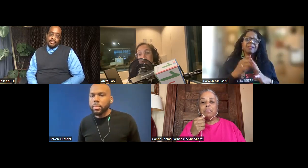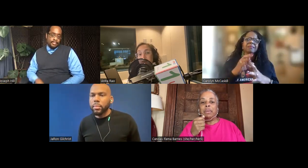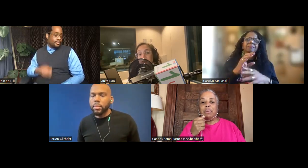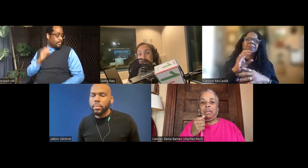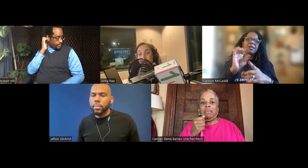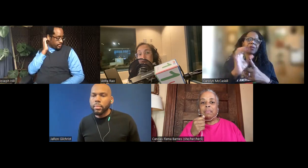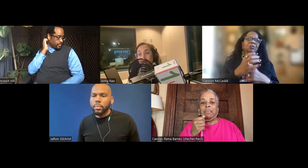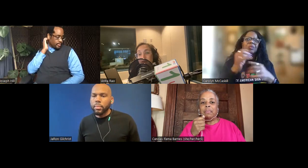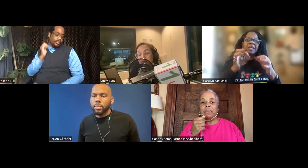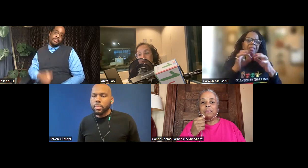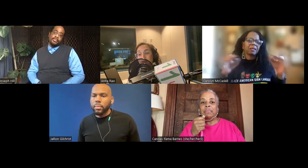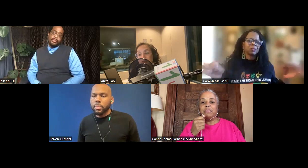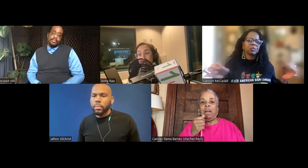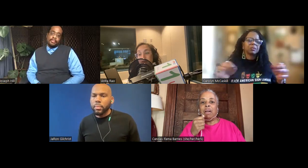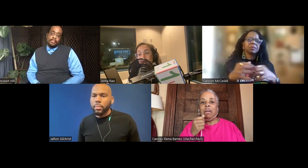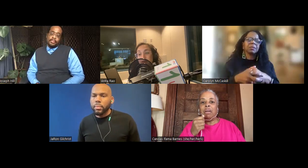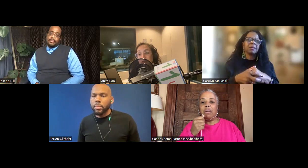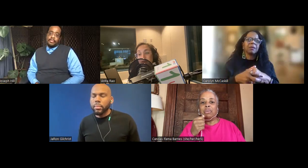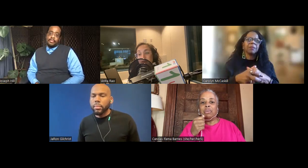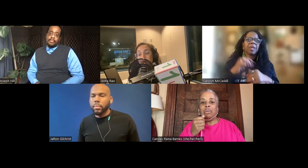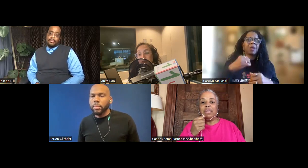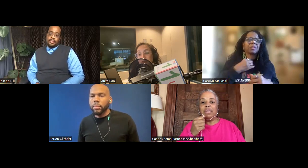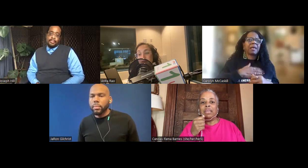about our community, our culture,